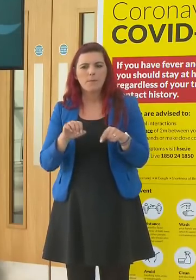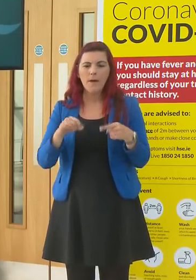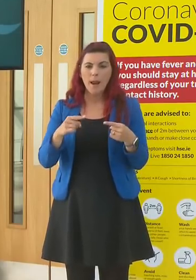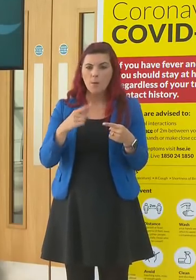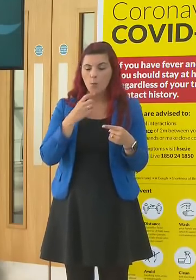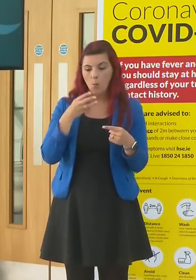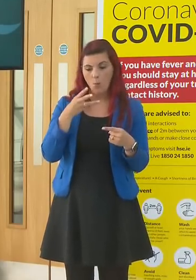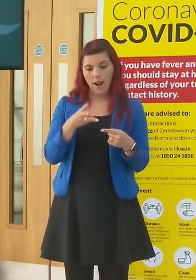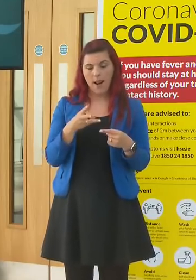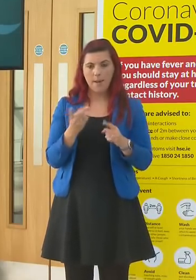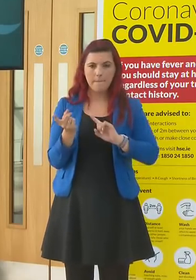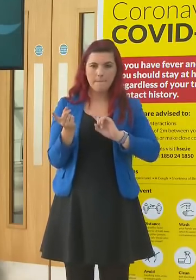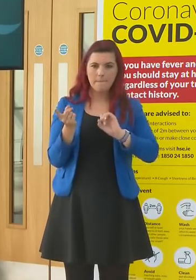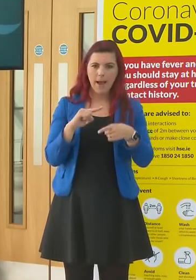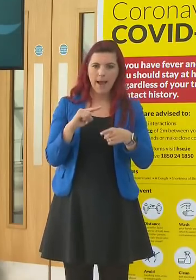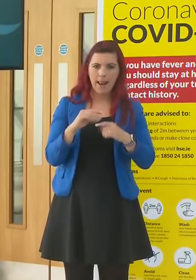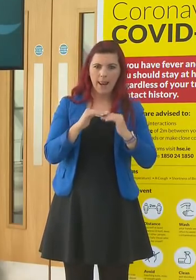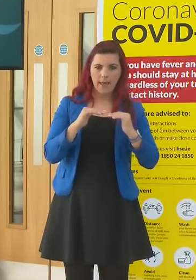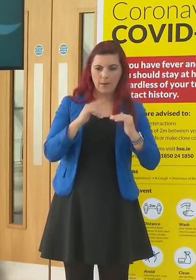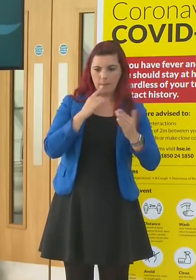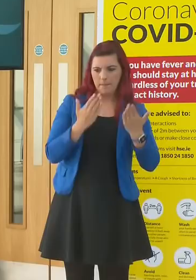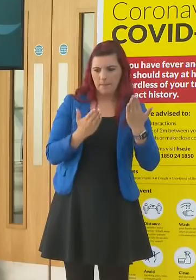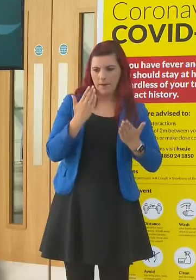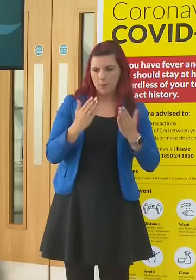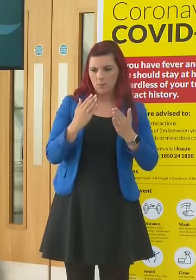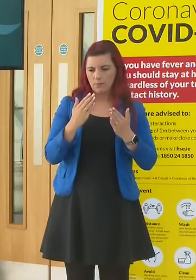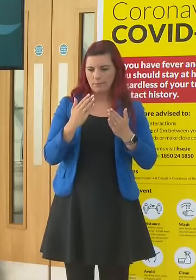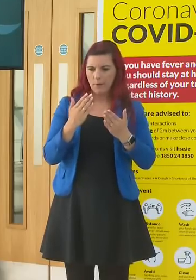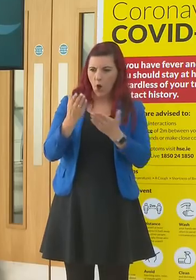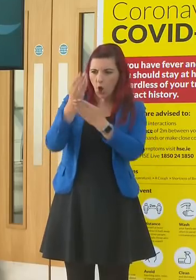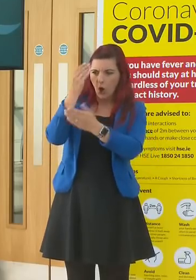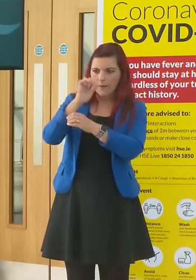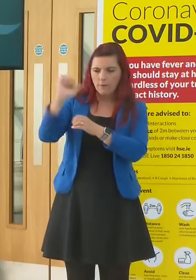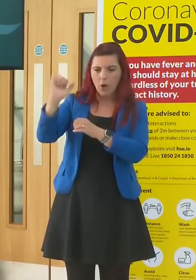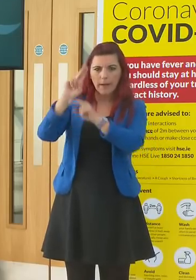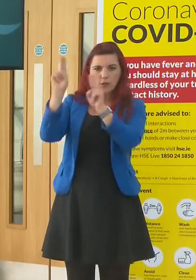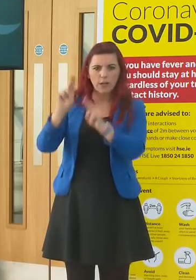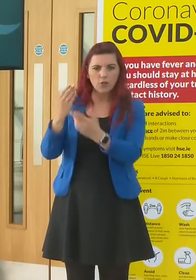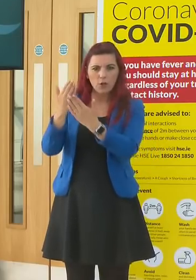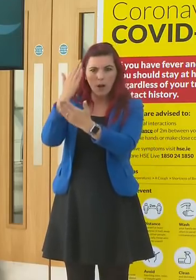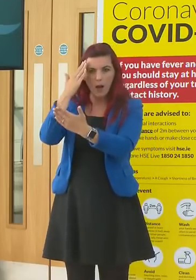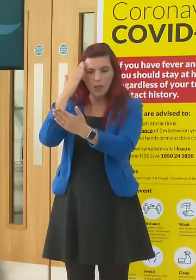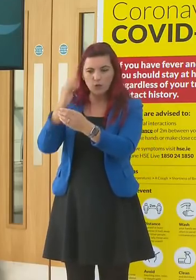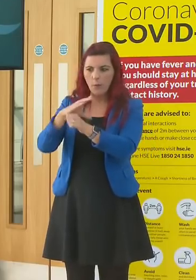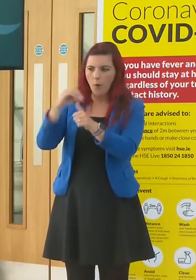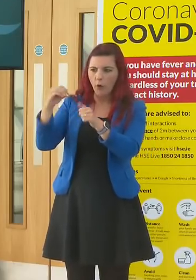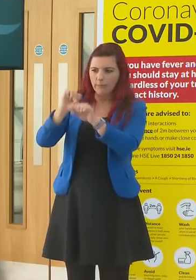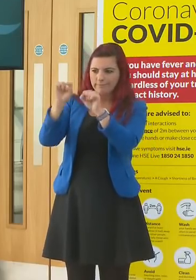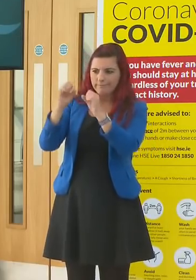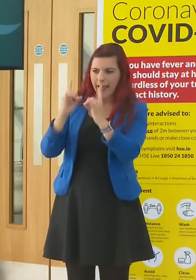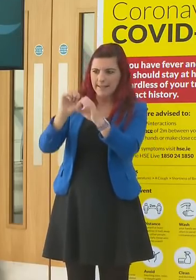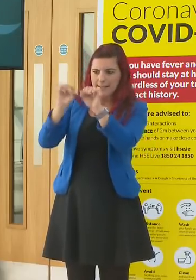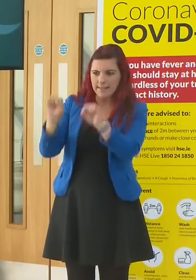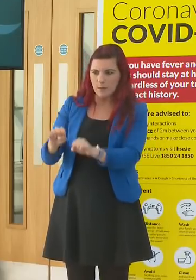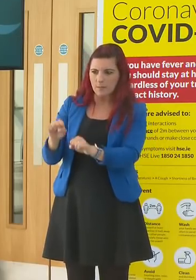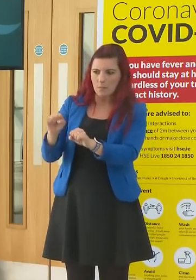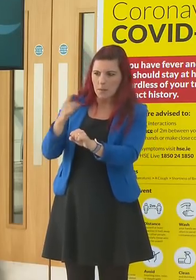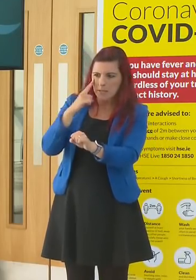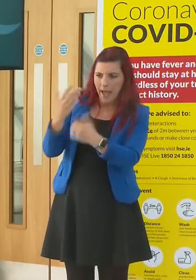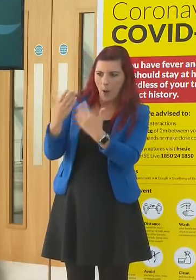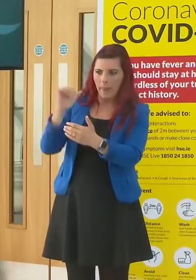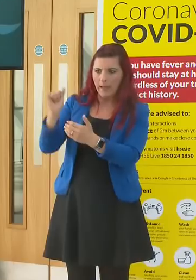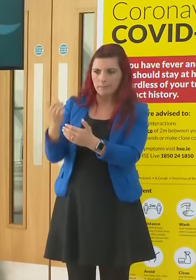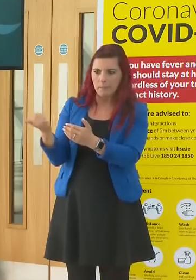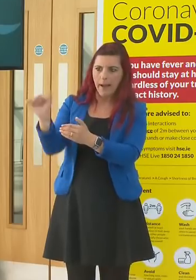those, building on international knowledge that's being gained from other countries and other health systems as they've restored other